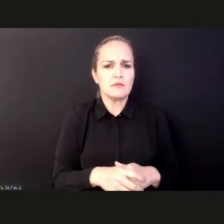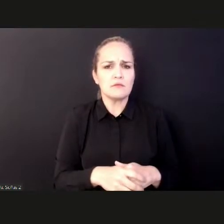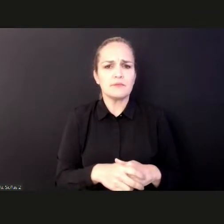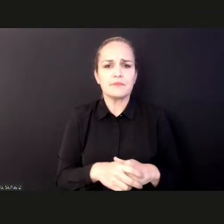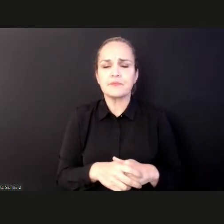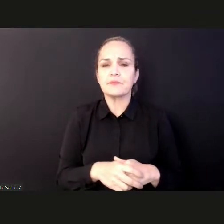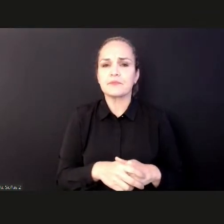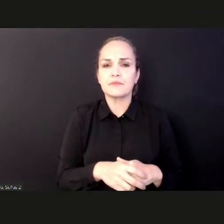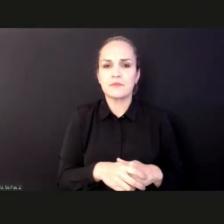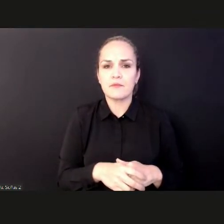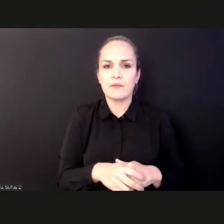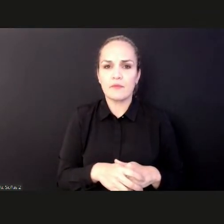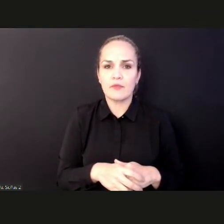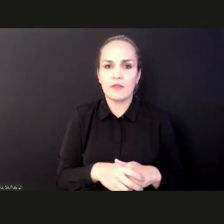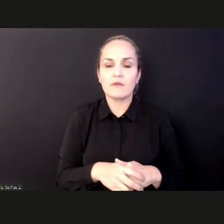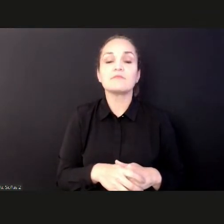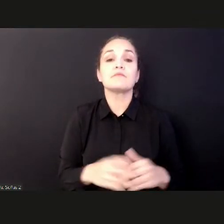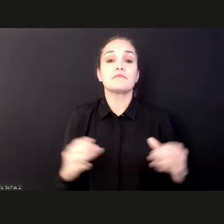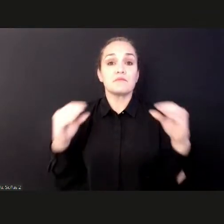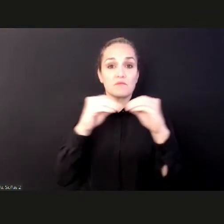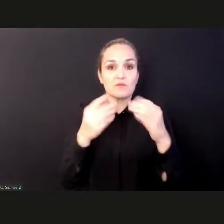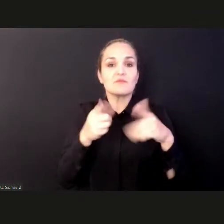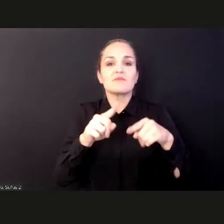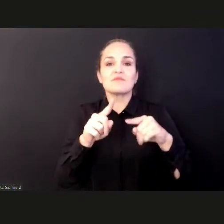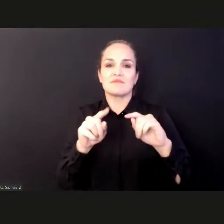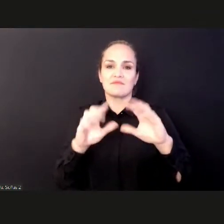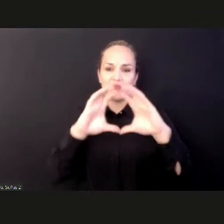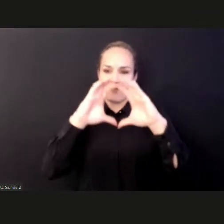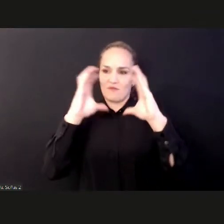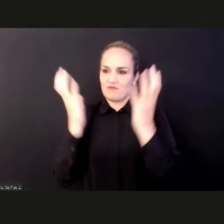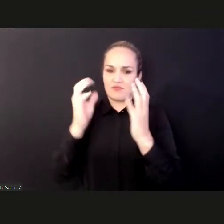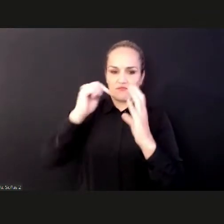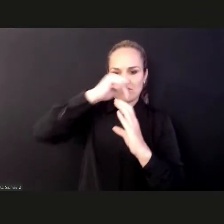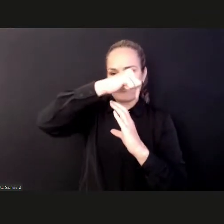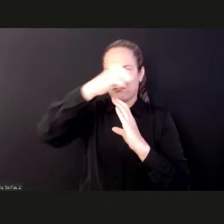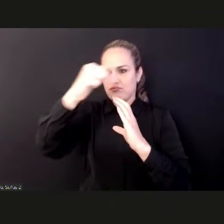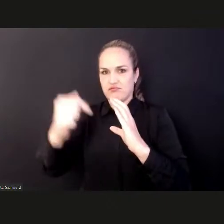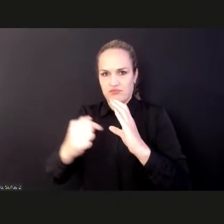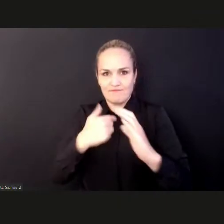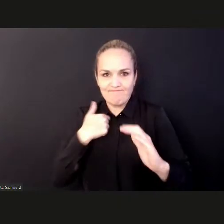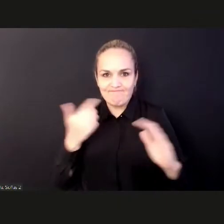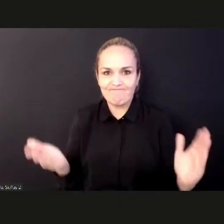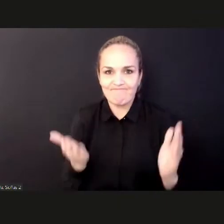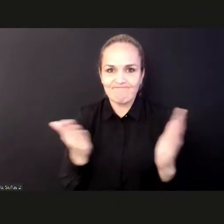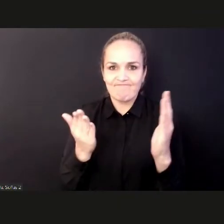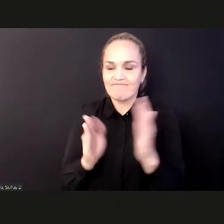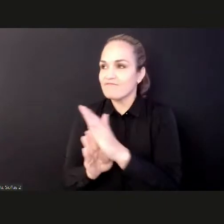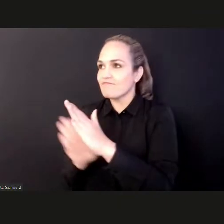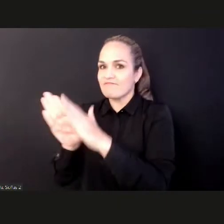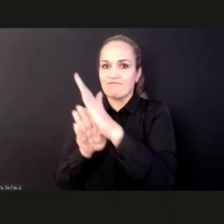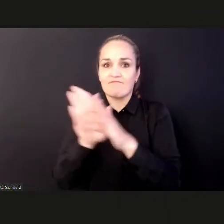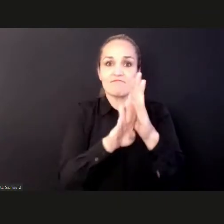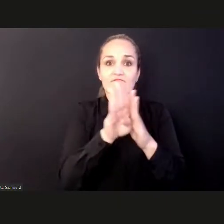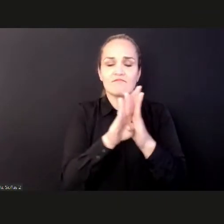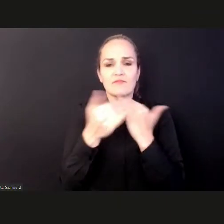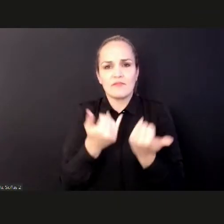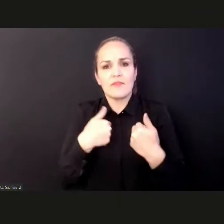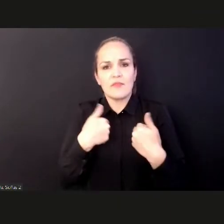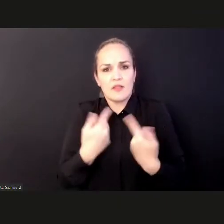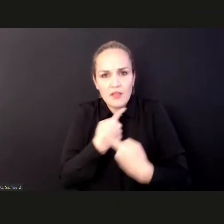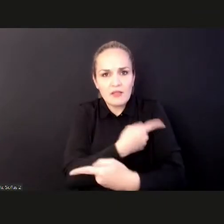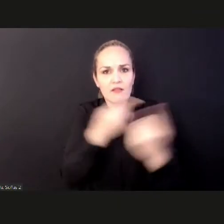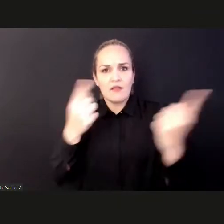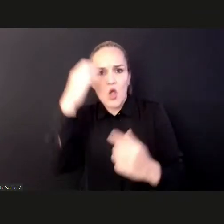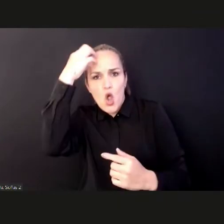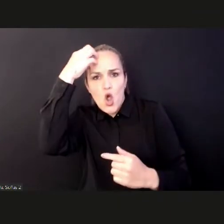and bring back millions of jobs to the economy. We are calling for governments to implement simplified rules for international